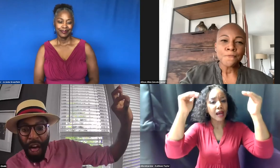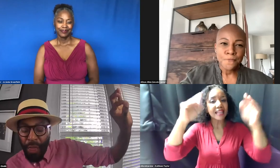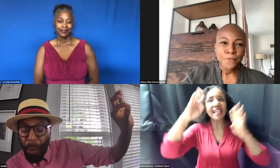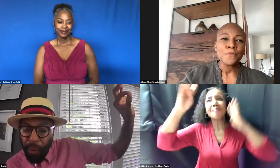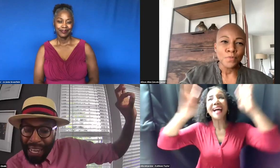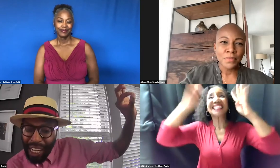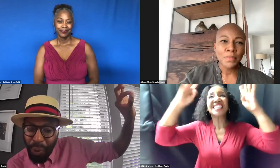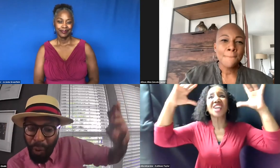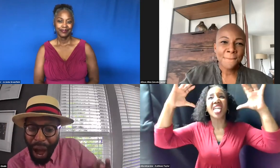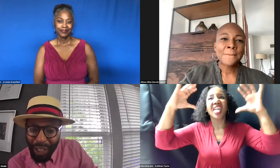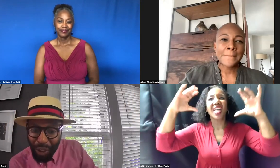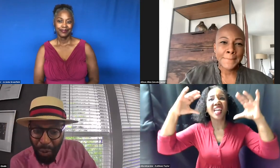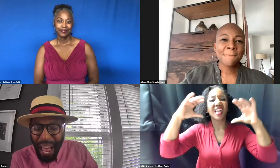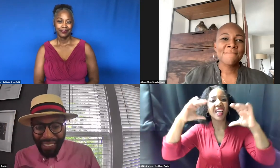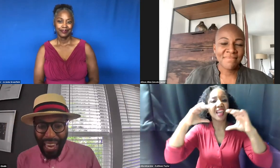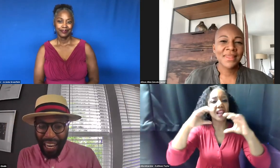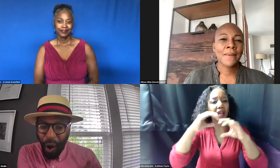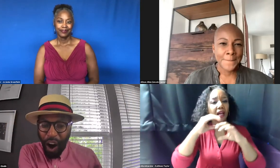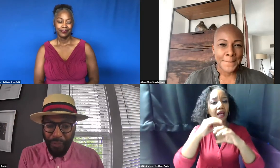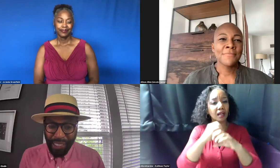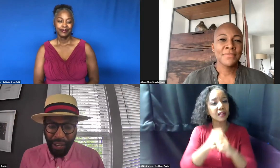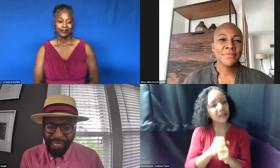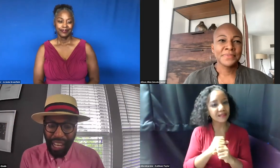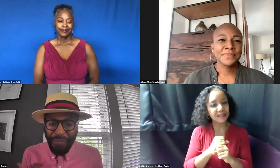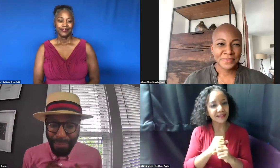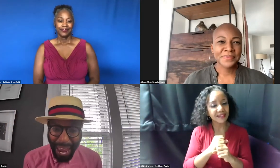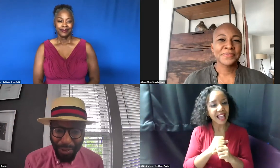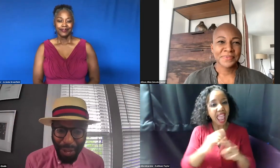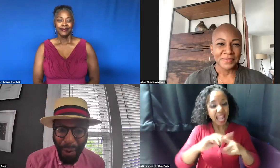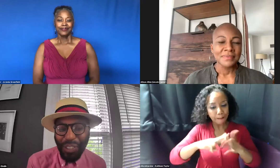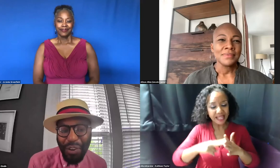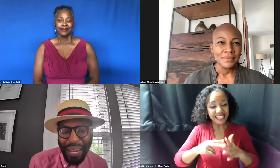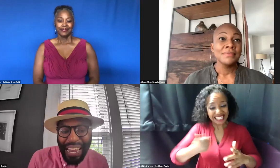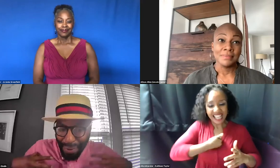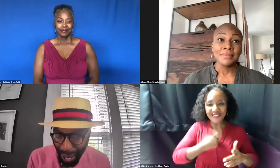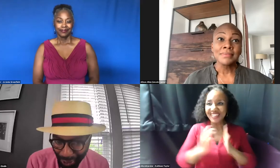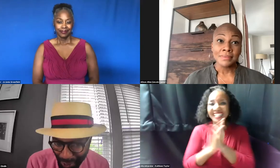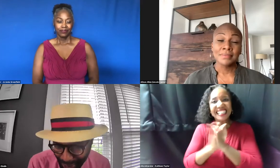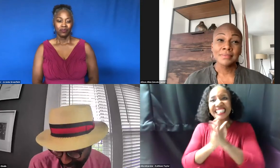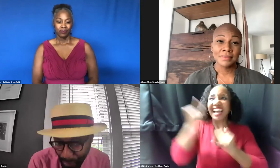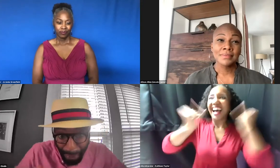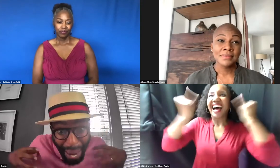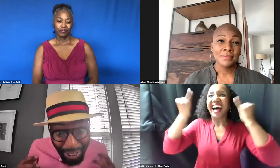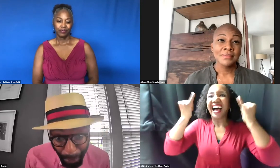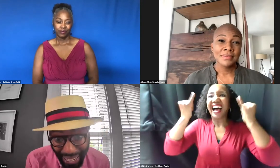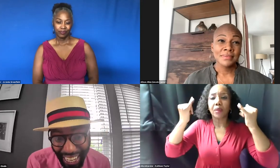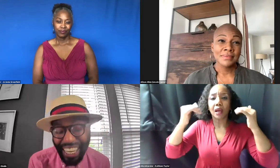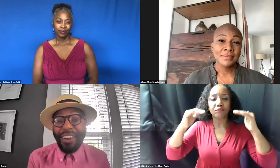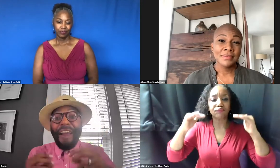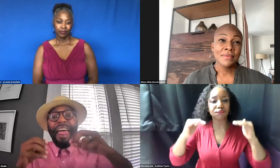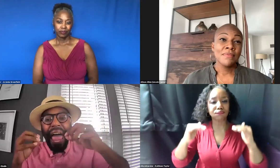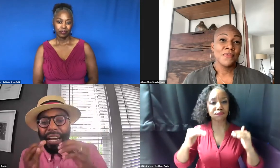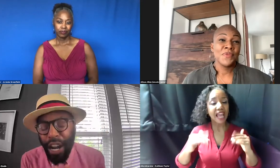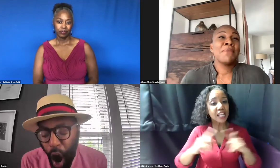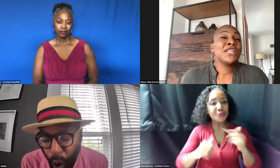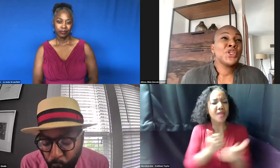to, the process requires you taking off pieces of yourself that made you the most human, that made you the most lovable, that made you the best